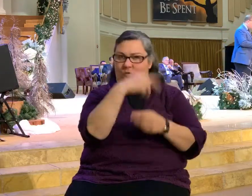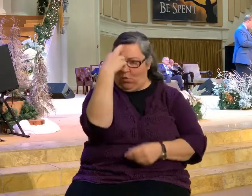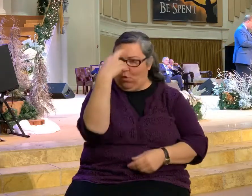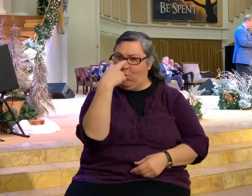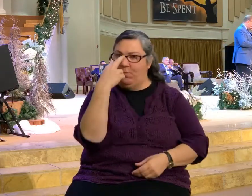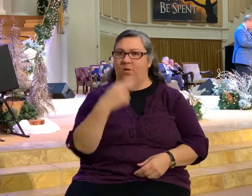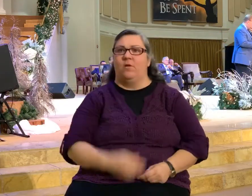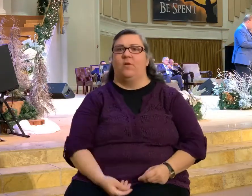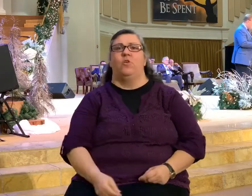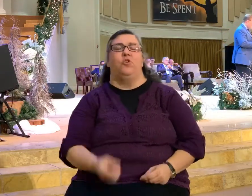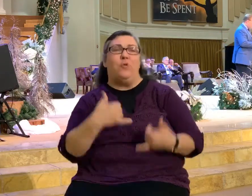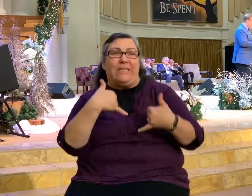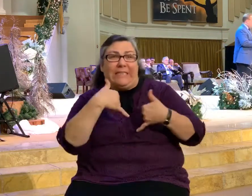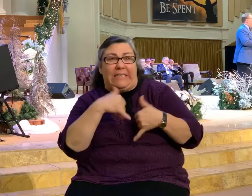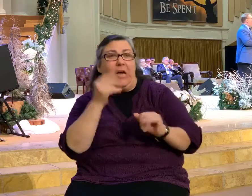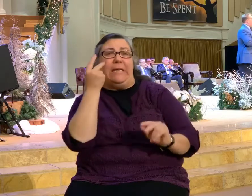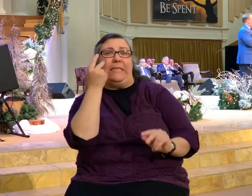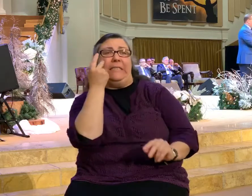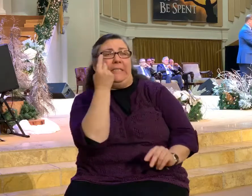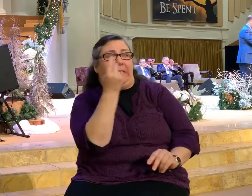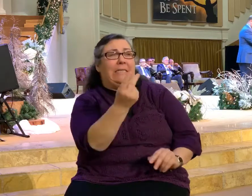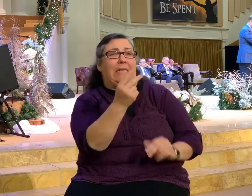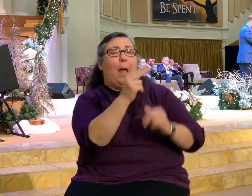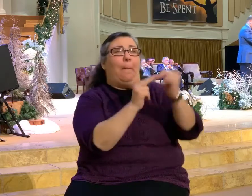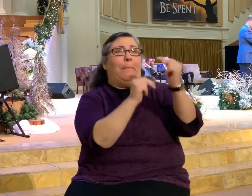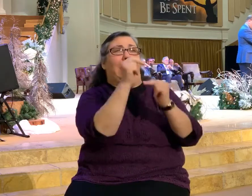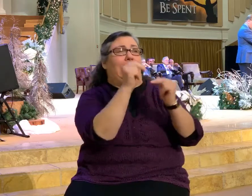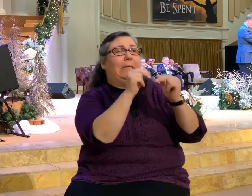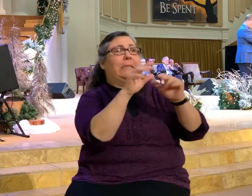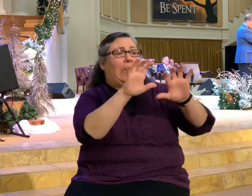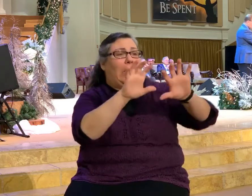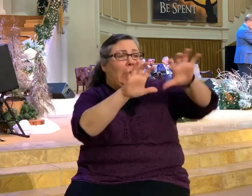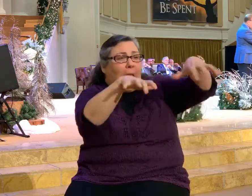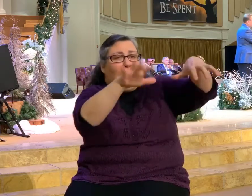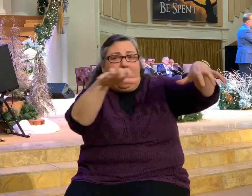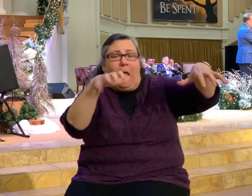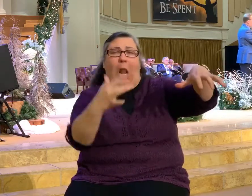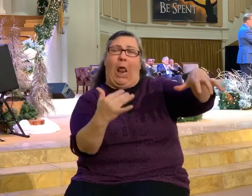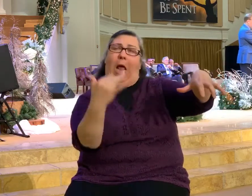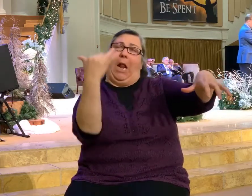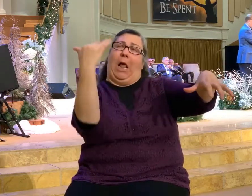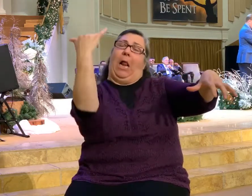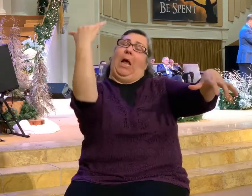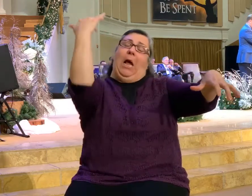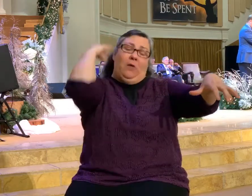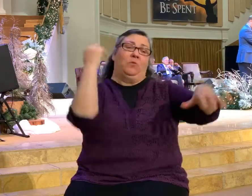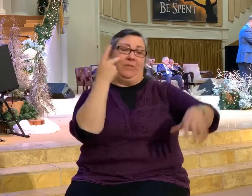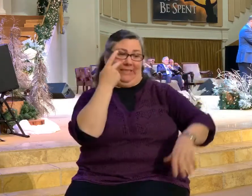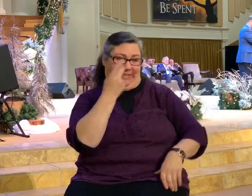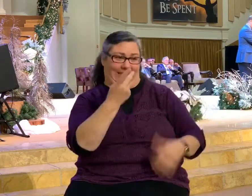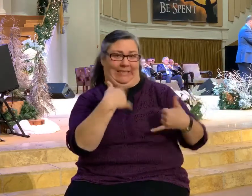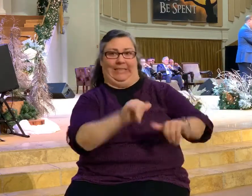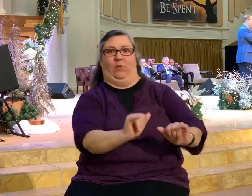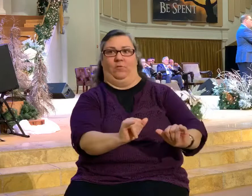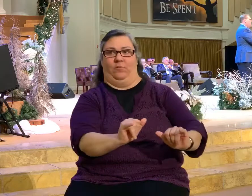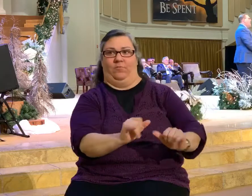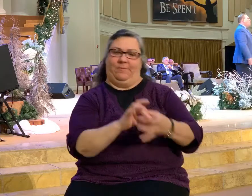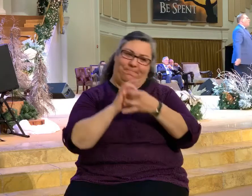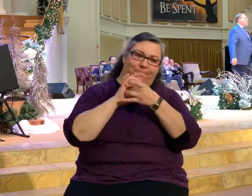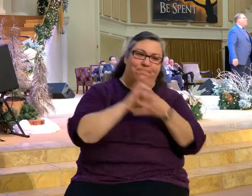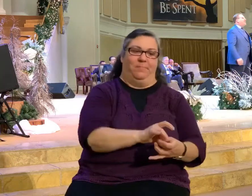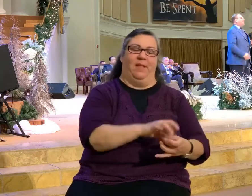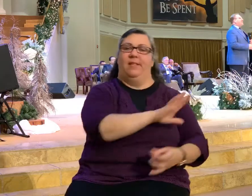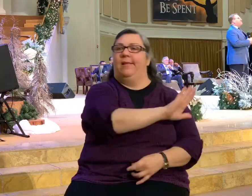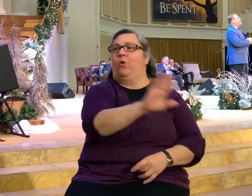still be seen, as their polytheistic worship was so much a part of their culture.